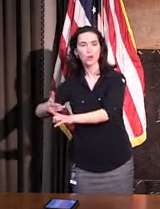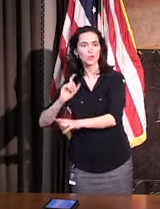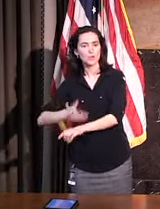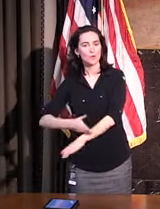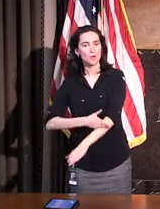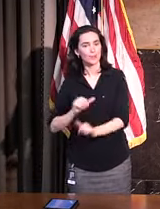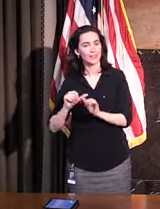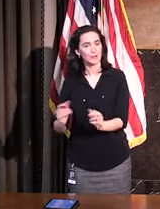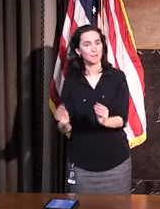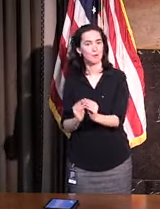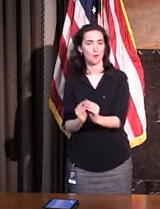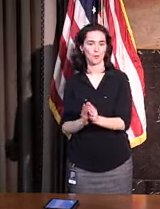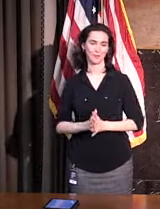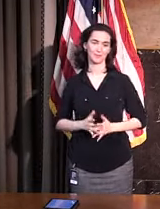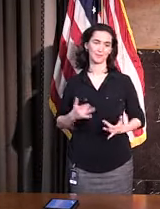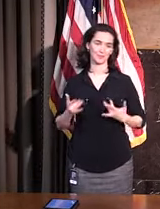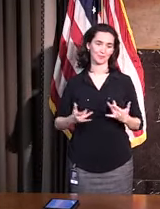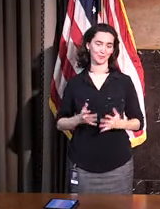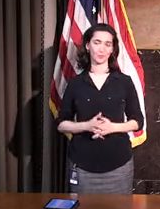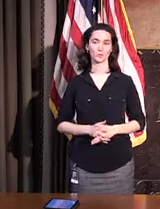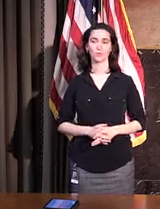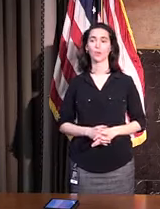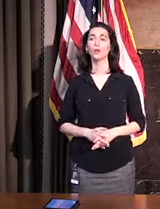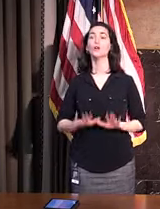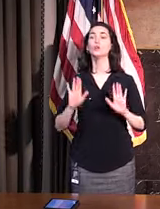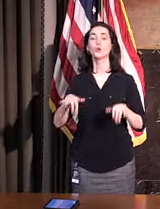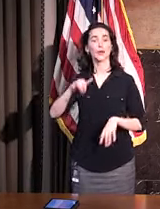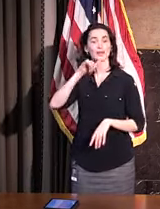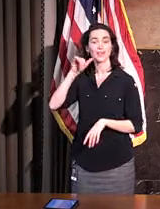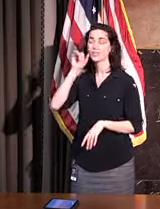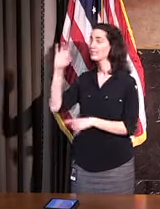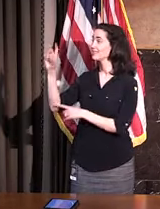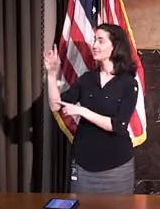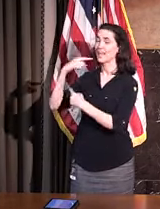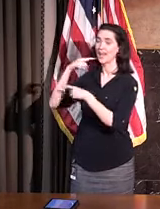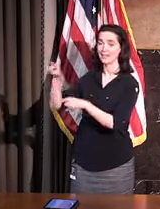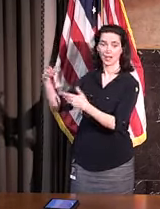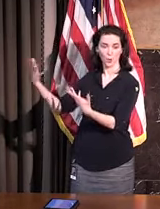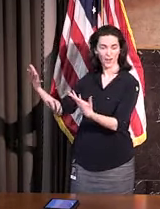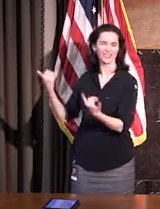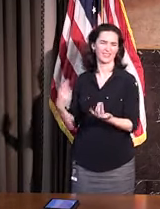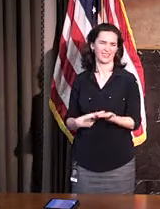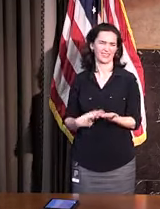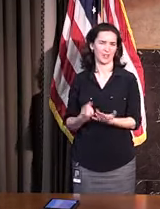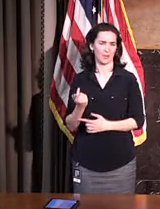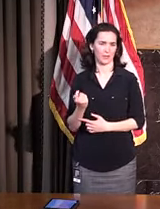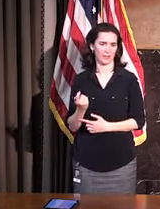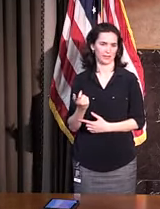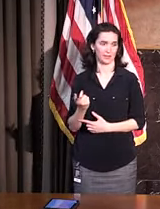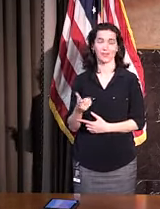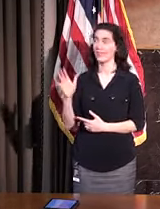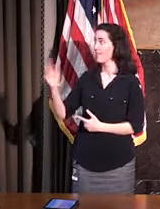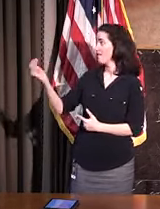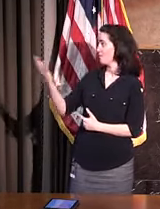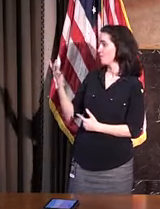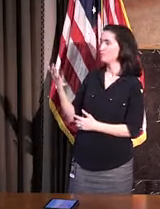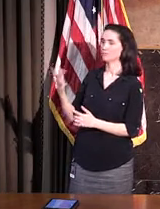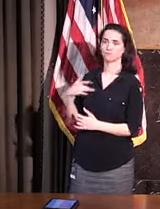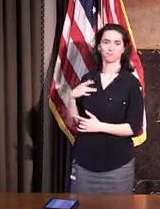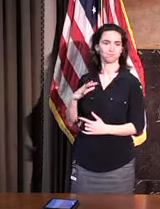So with that, I'll talk a little bit about what the CDC announced yesterday. This is very welcome news to all of us. We had been